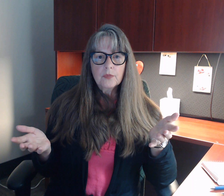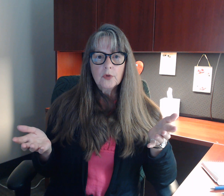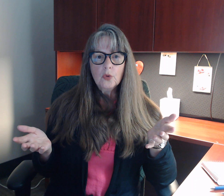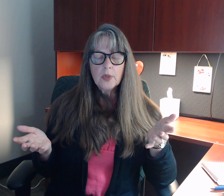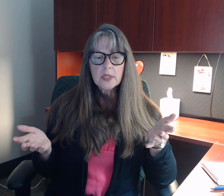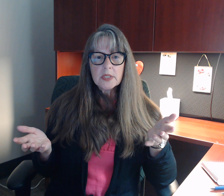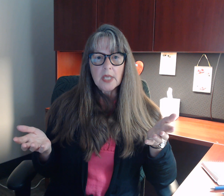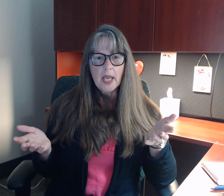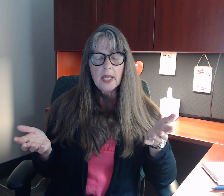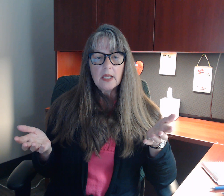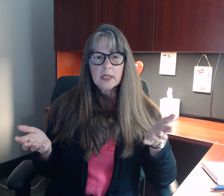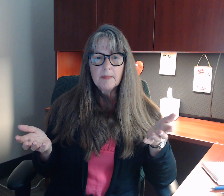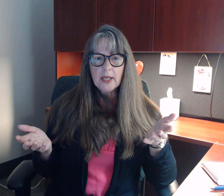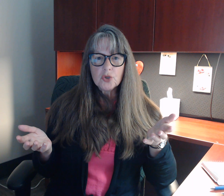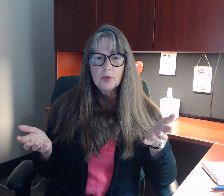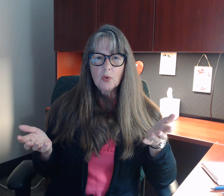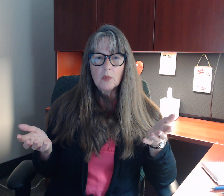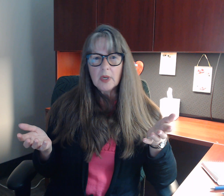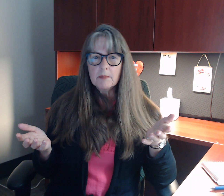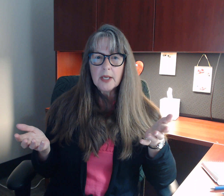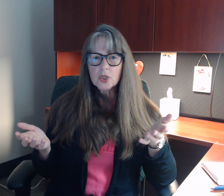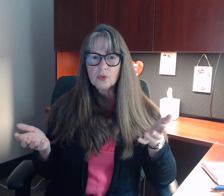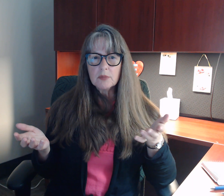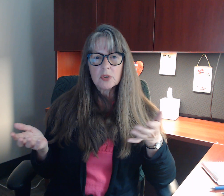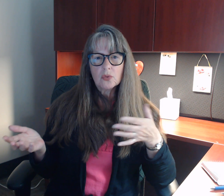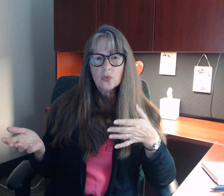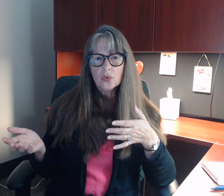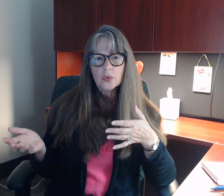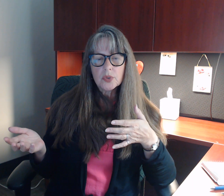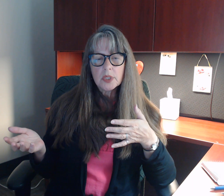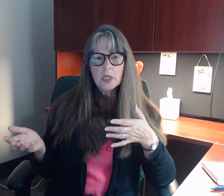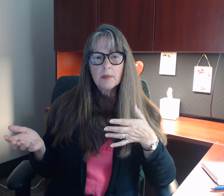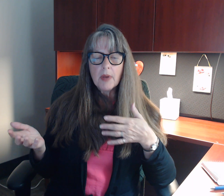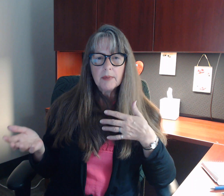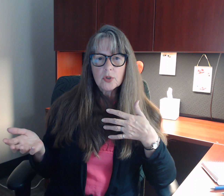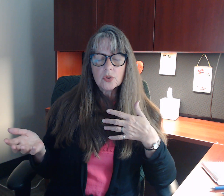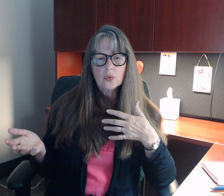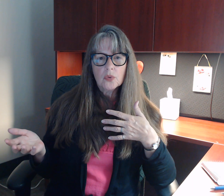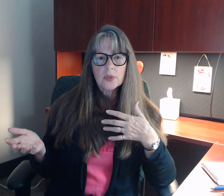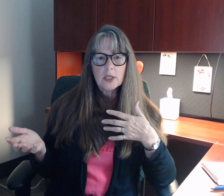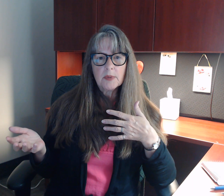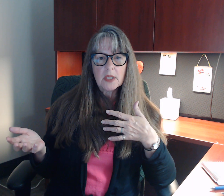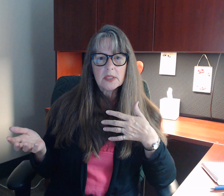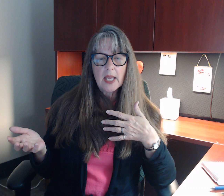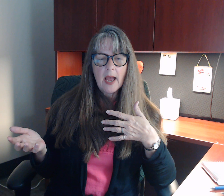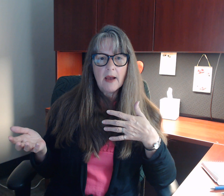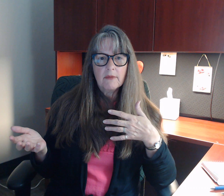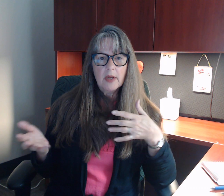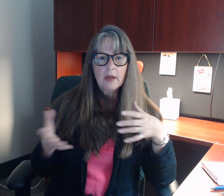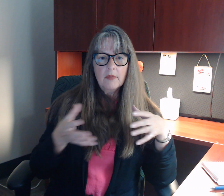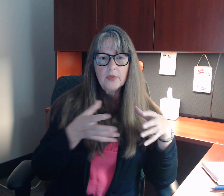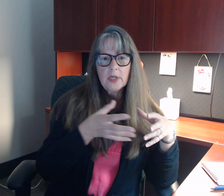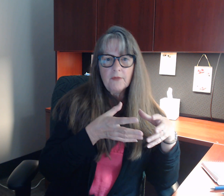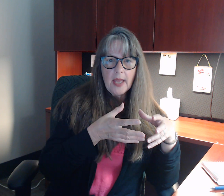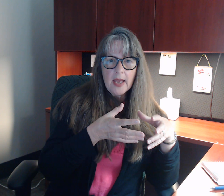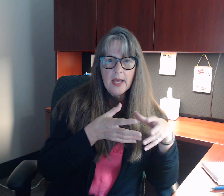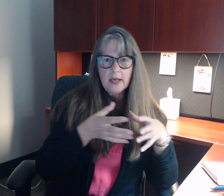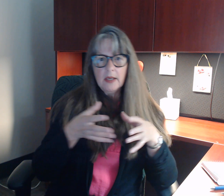you could say, because mainstream, going, well, in mainstream schools, public schools, that's because they have the deaf ed and